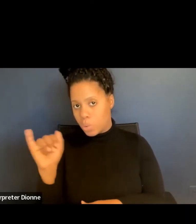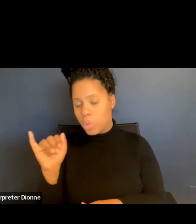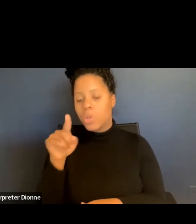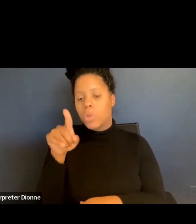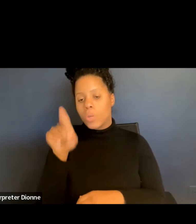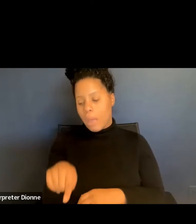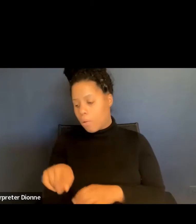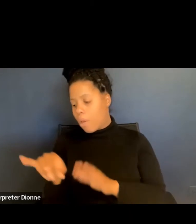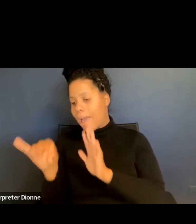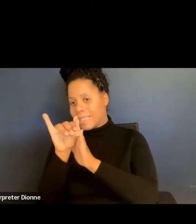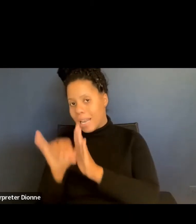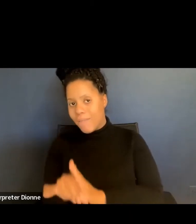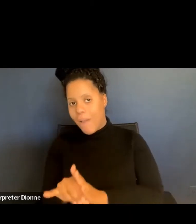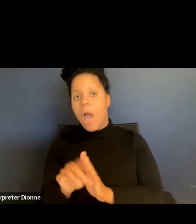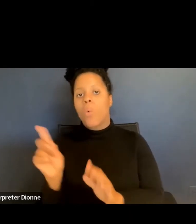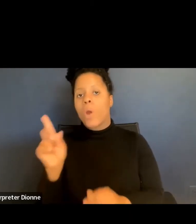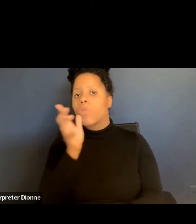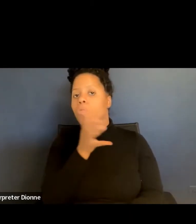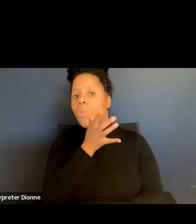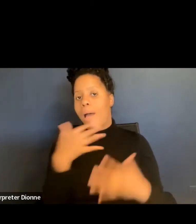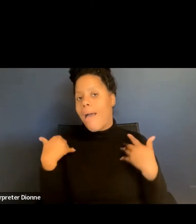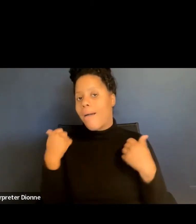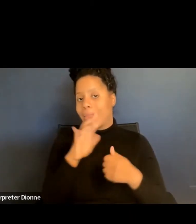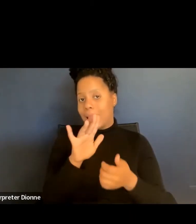health clinics in your areas.